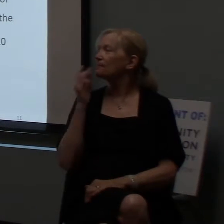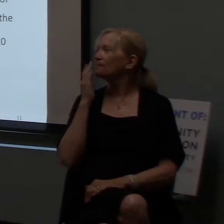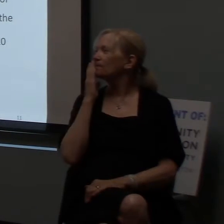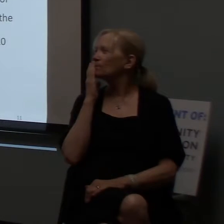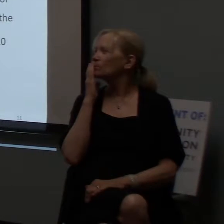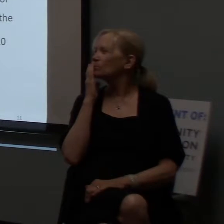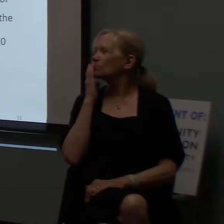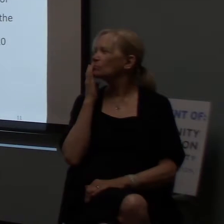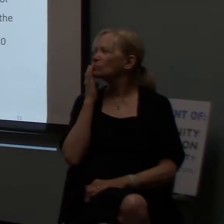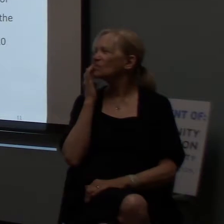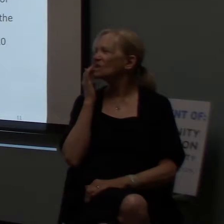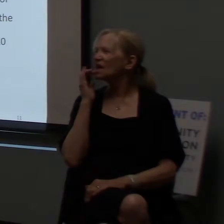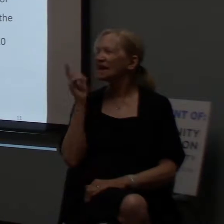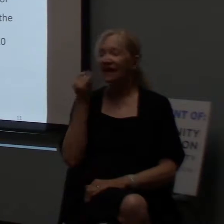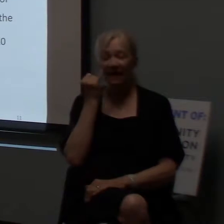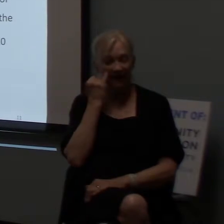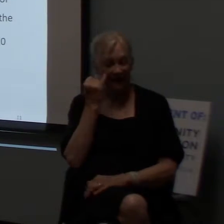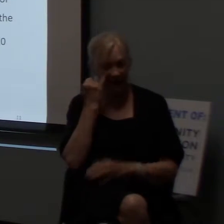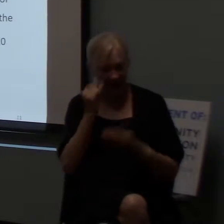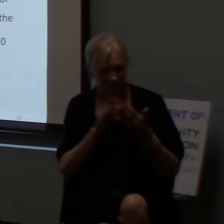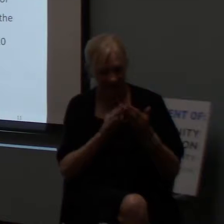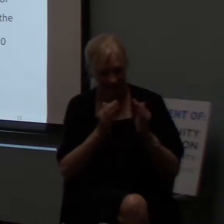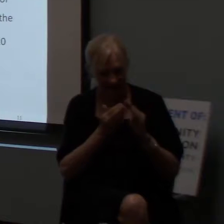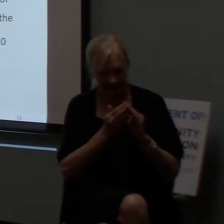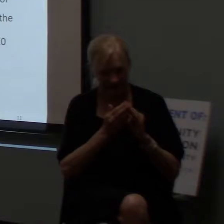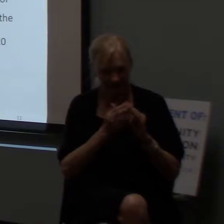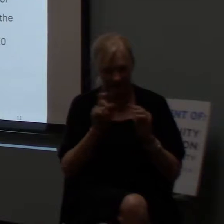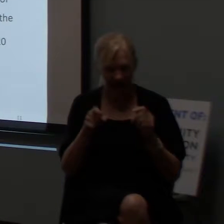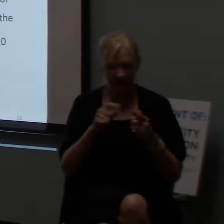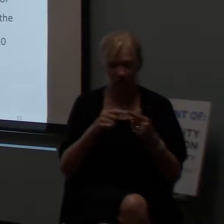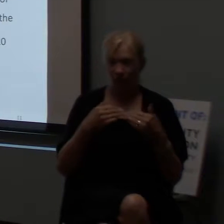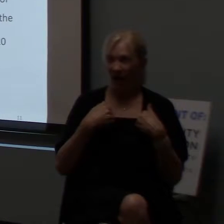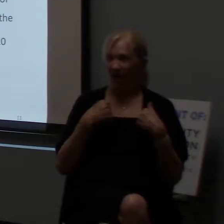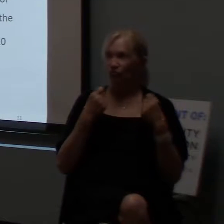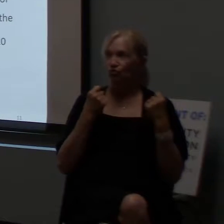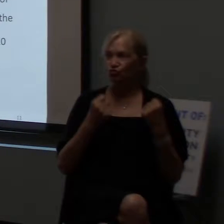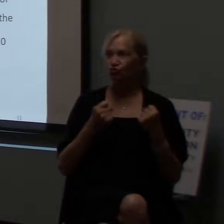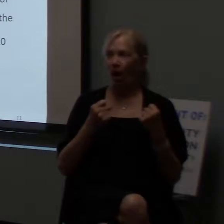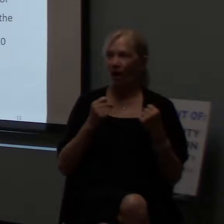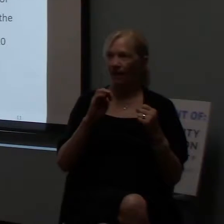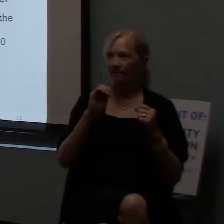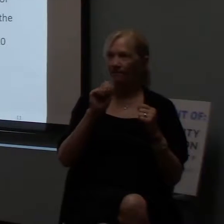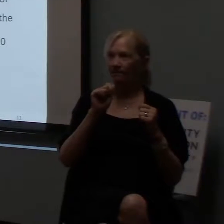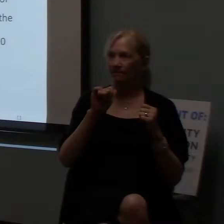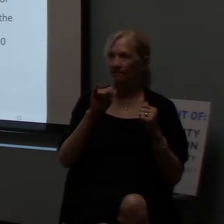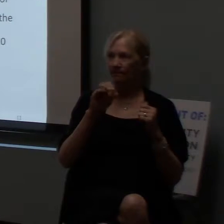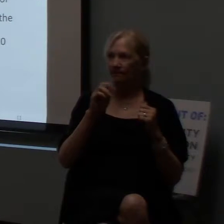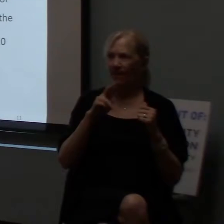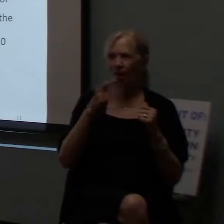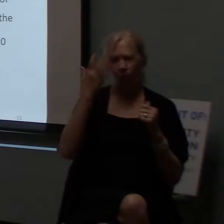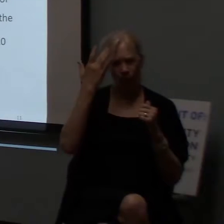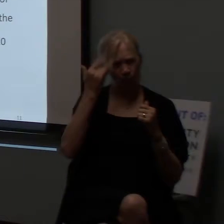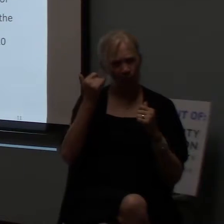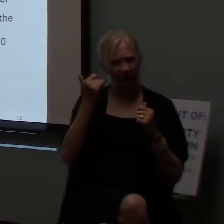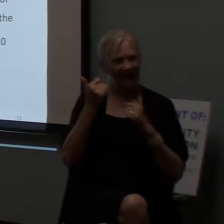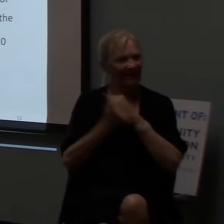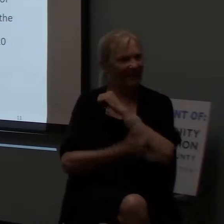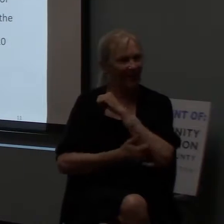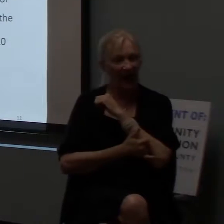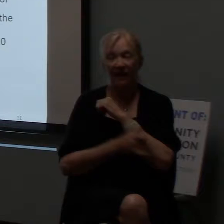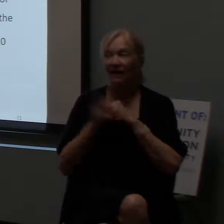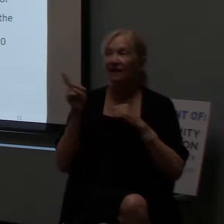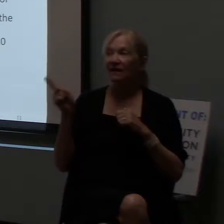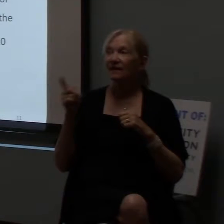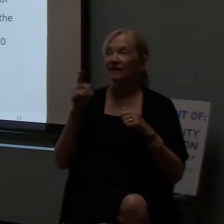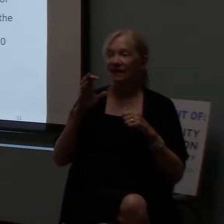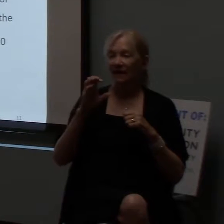Yes. If the city would have to have a strong mayor, why doesn't the county? Well, having a county manager is